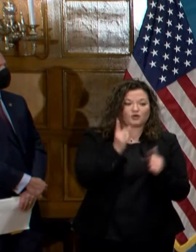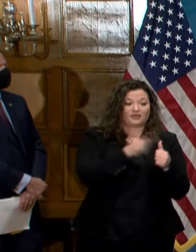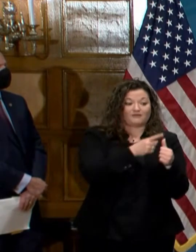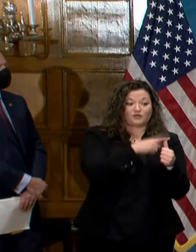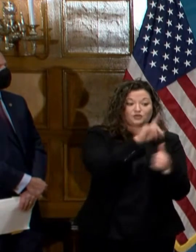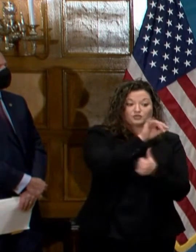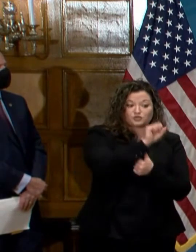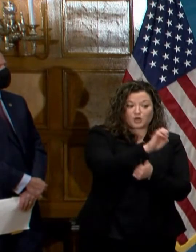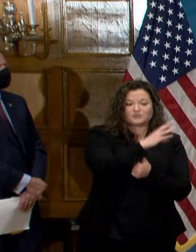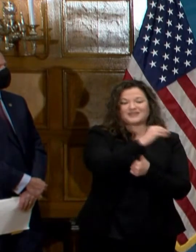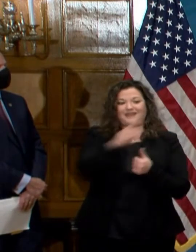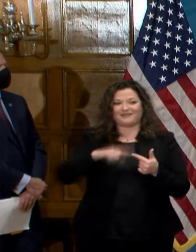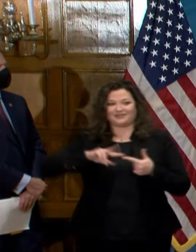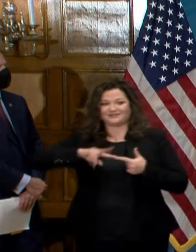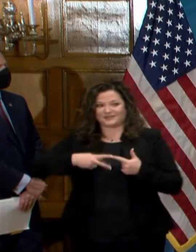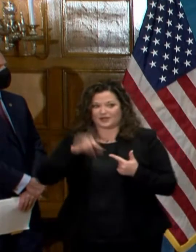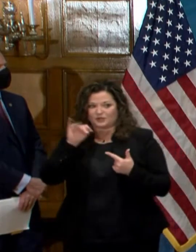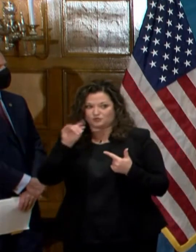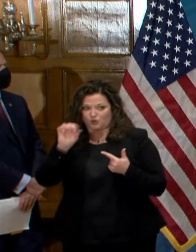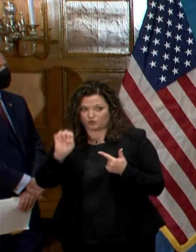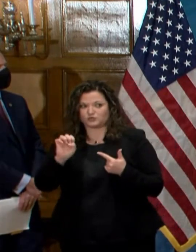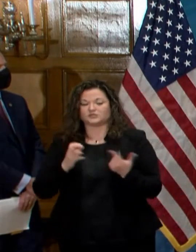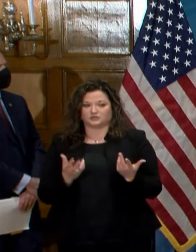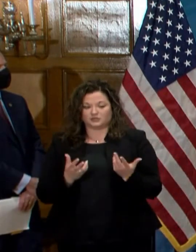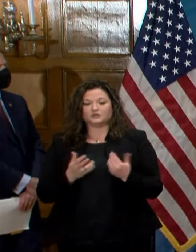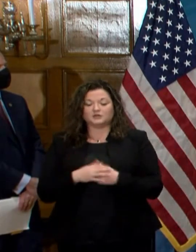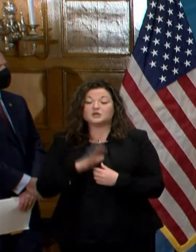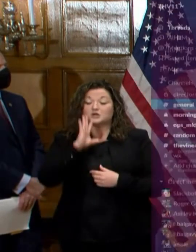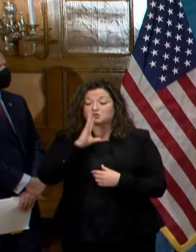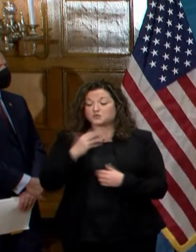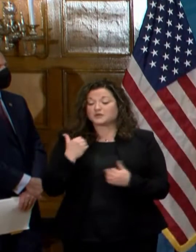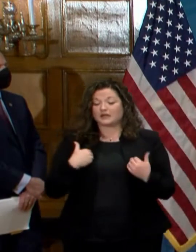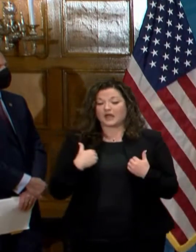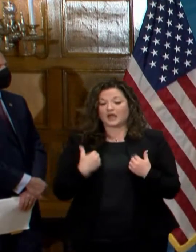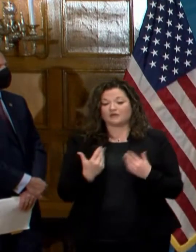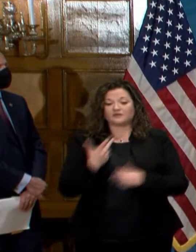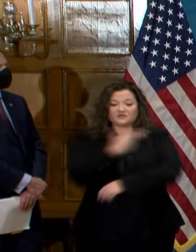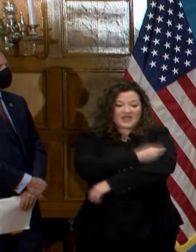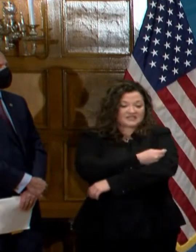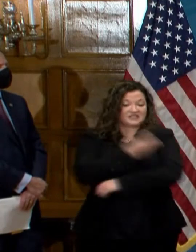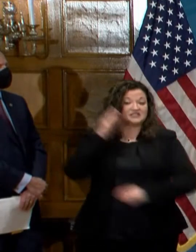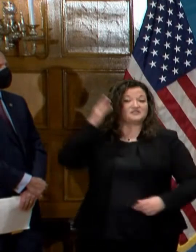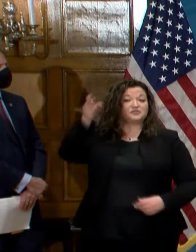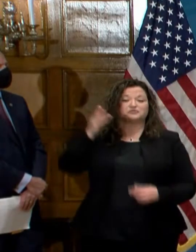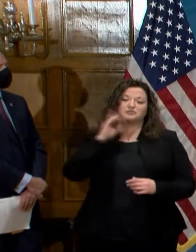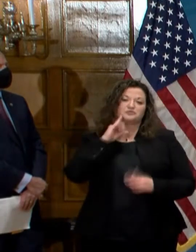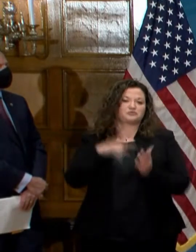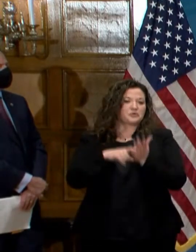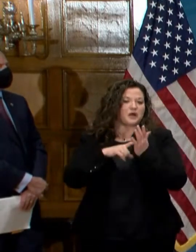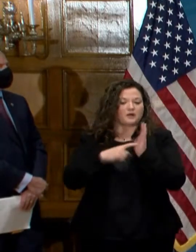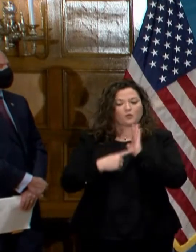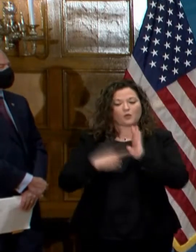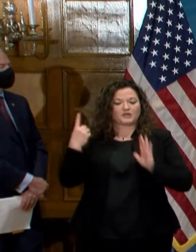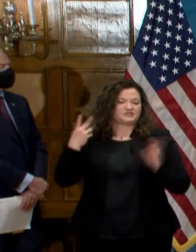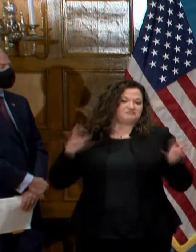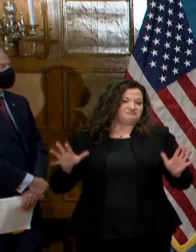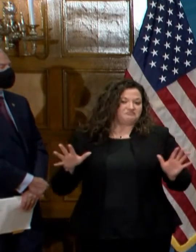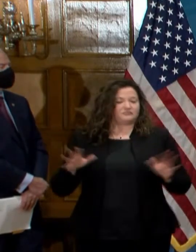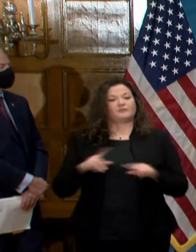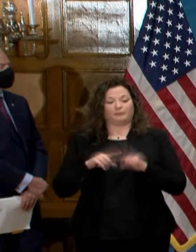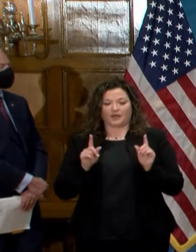and then the final dose in each case. There will be vaccines in the future that require only a single dose. So those will also enter the mix.